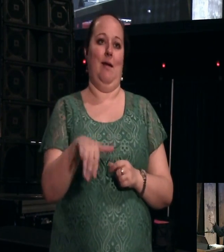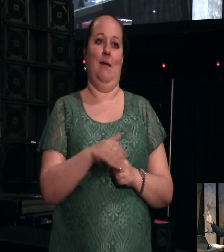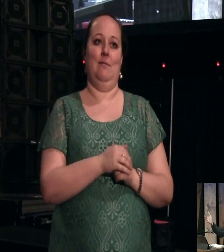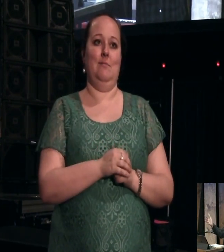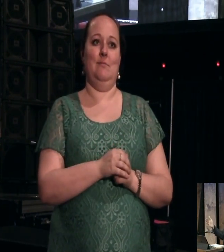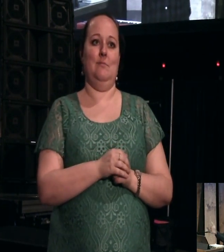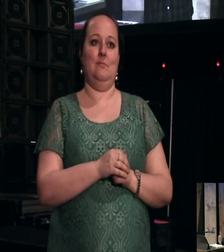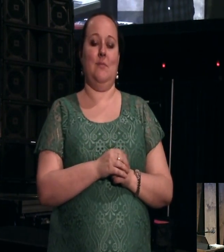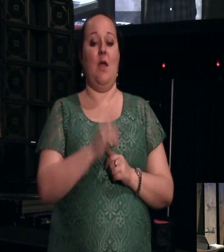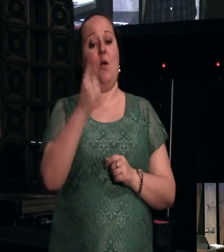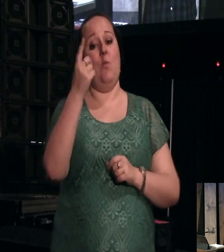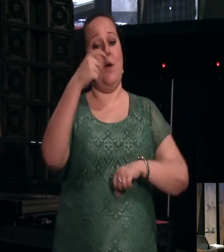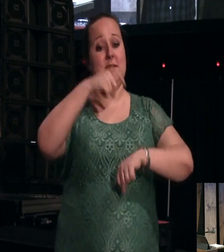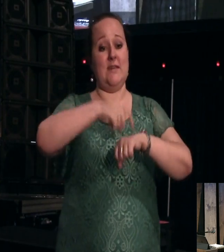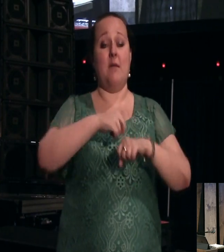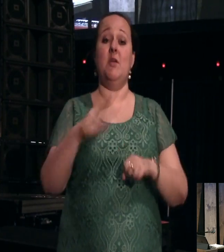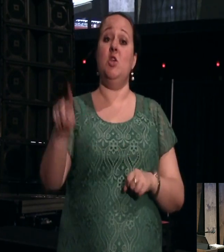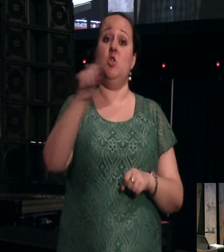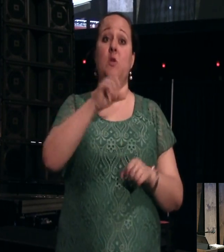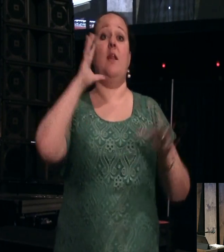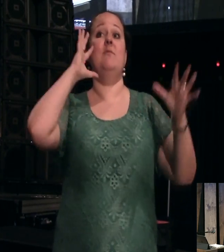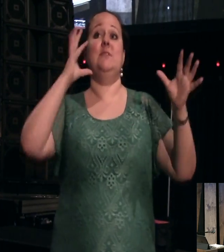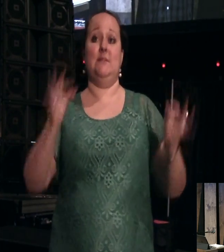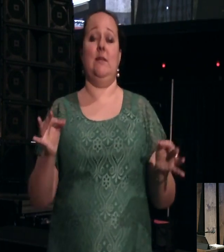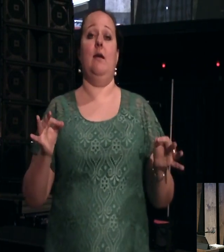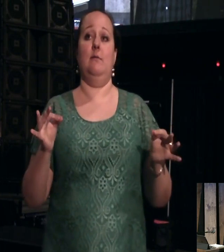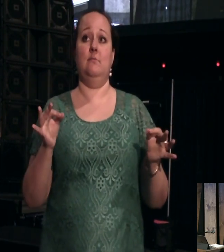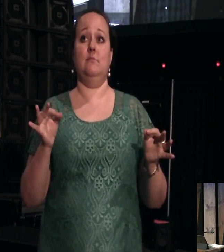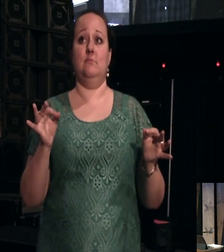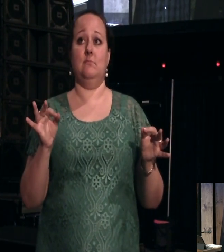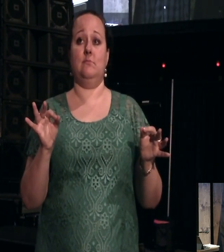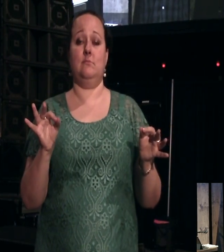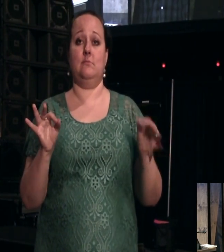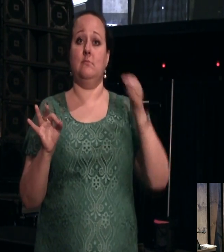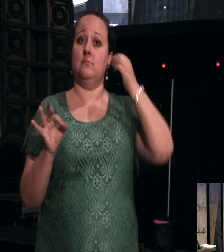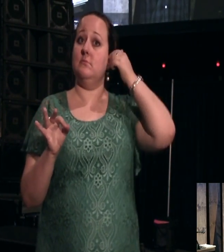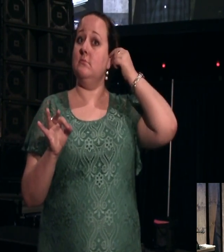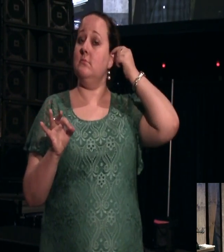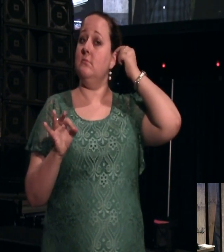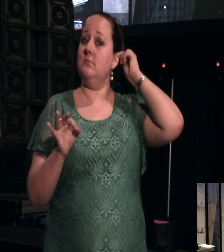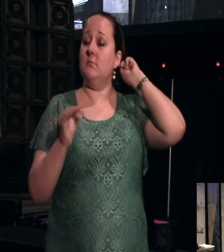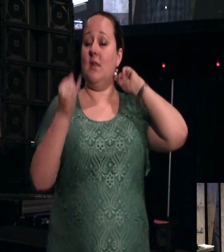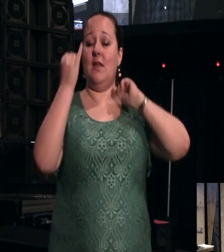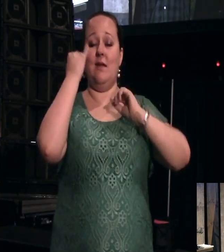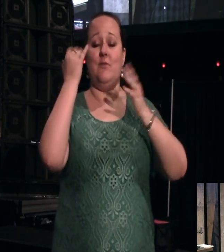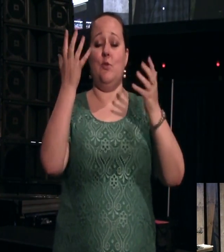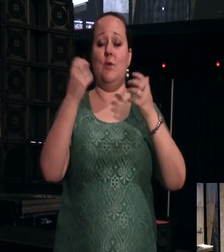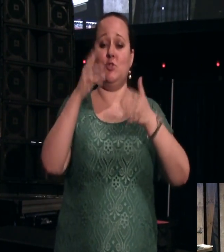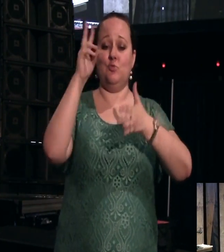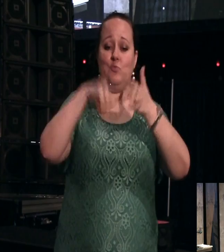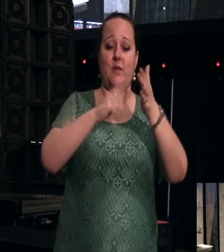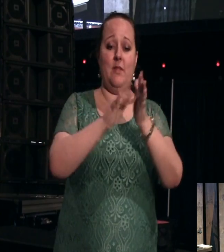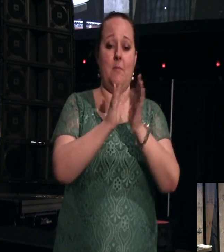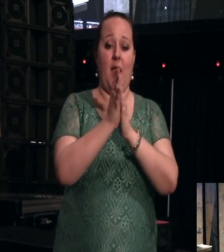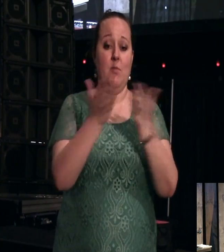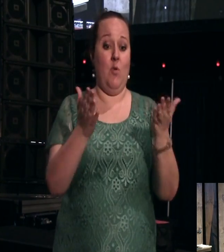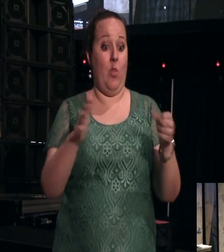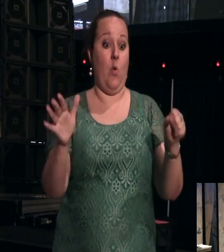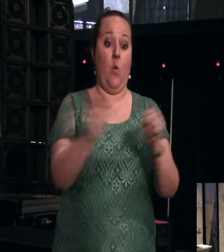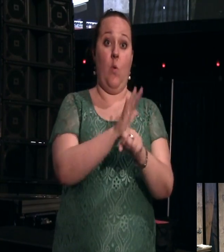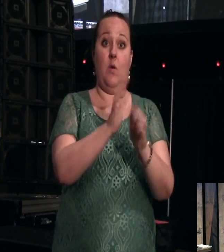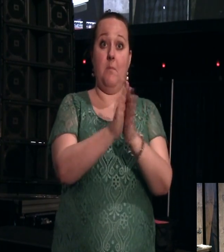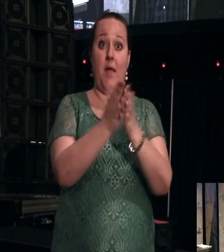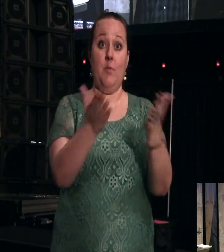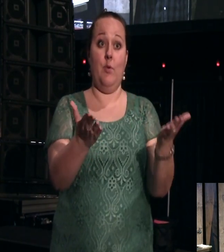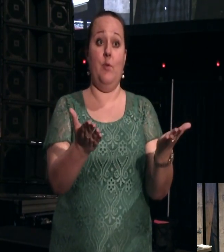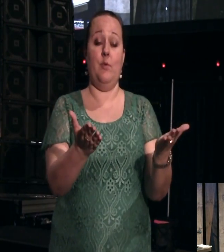That day never comes. Now, at some point, you're going to have to make a decision. If you want